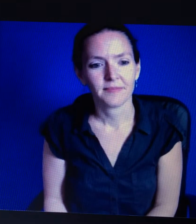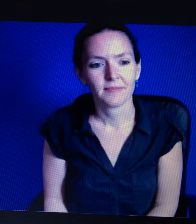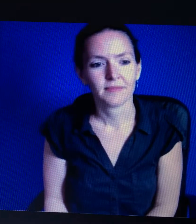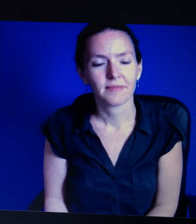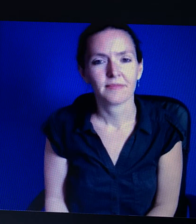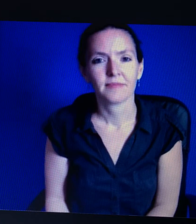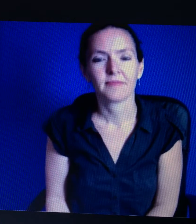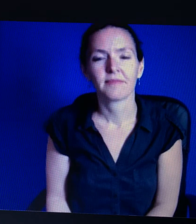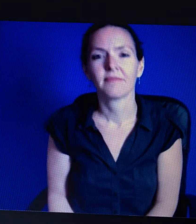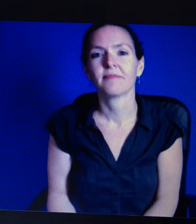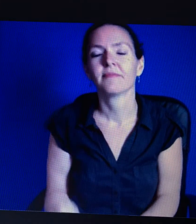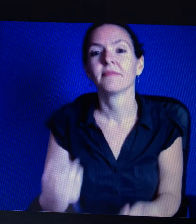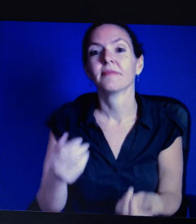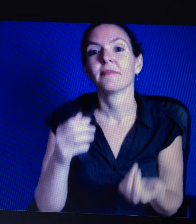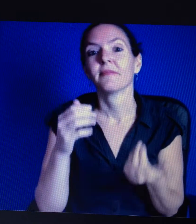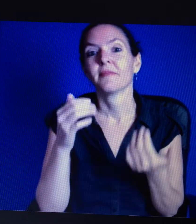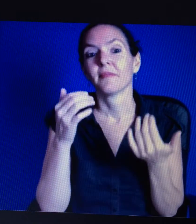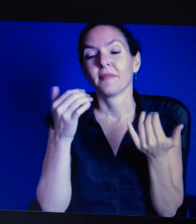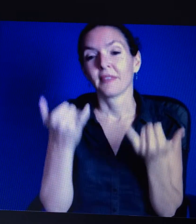That breaks the rules.